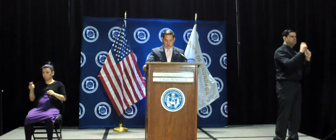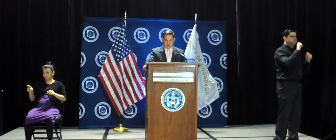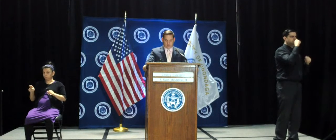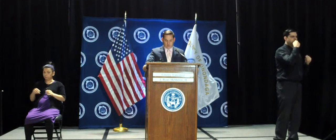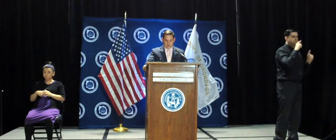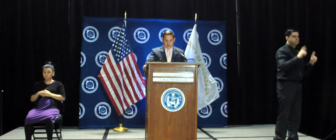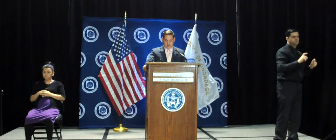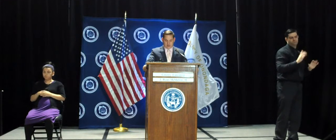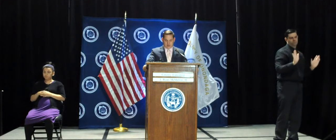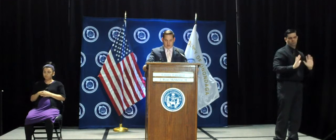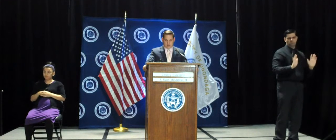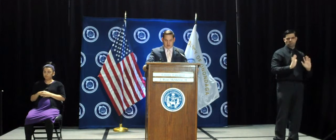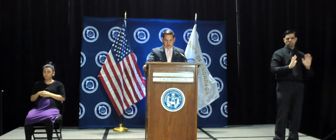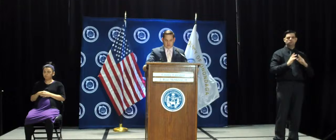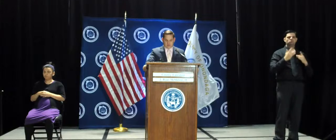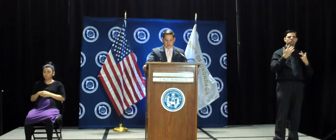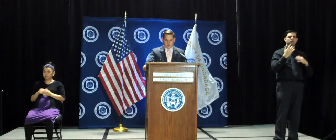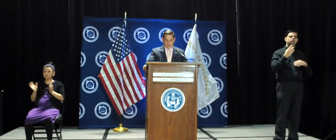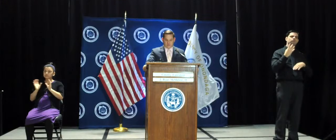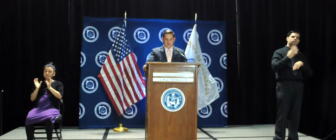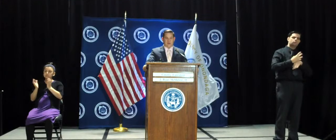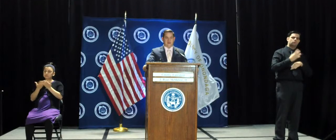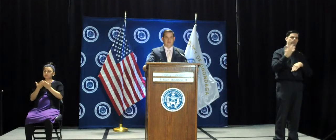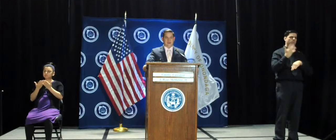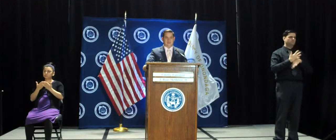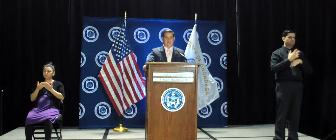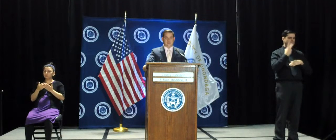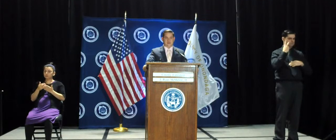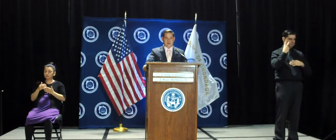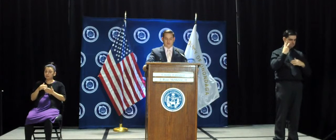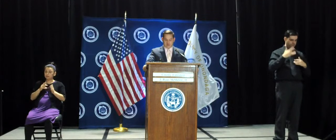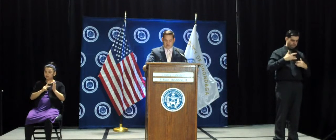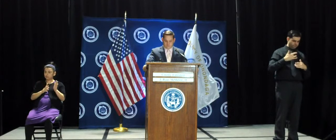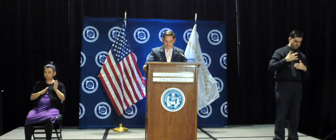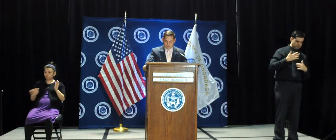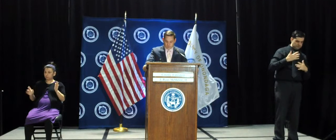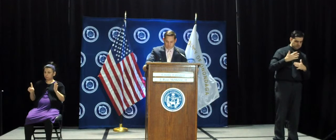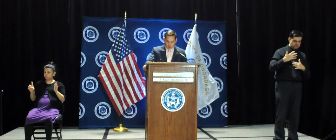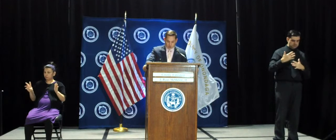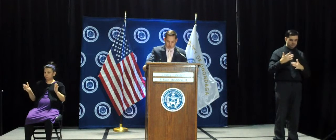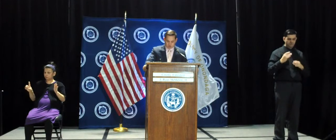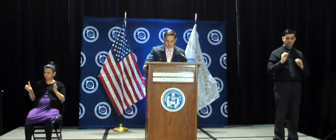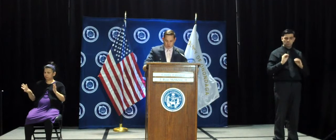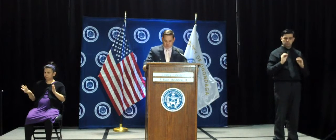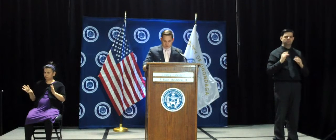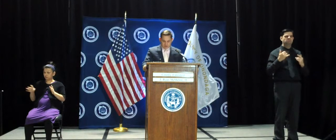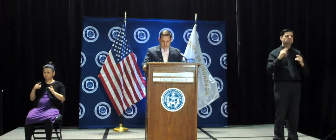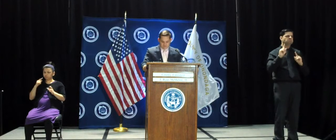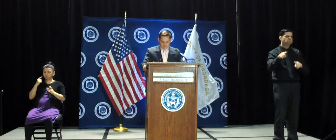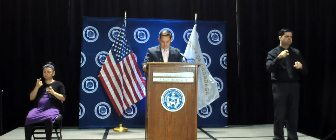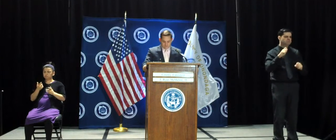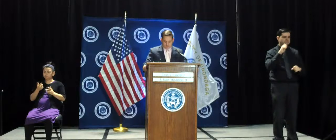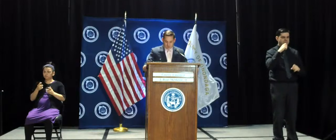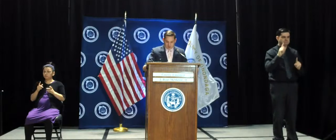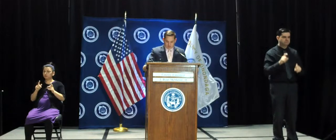through 12, again, we have saliva testing at the FSHED, partnership with